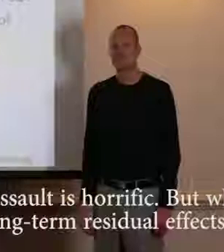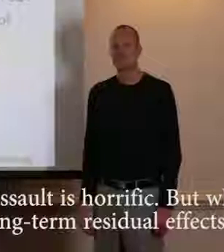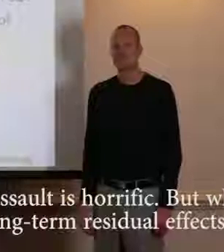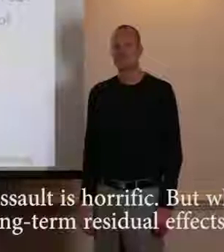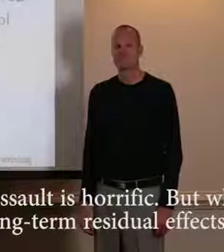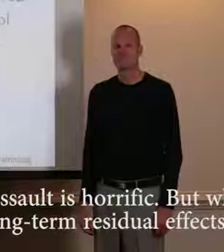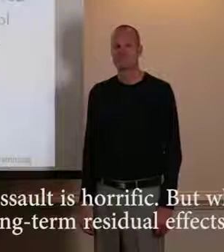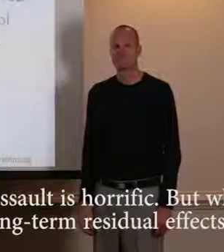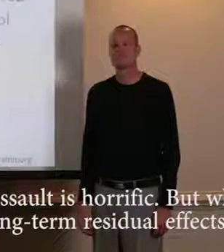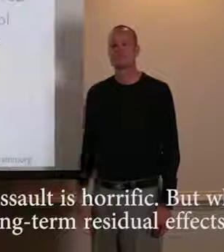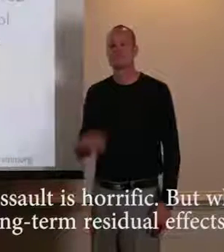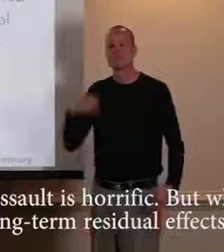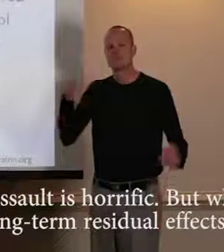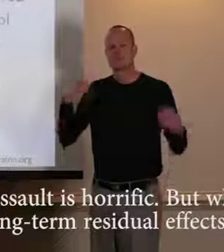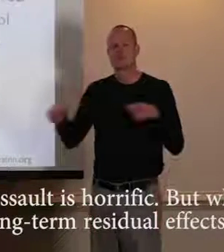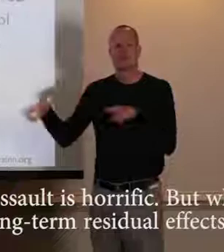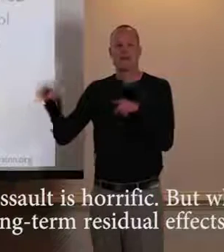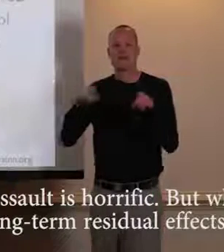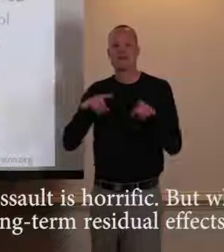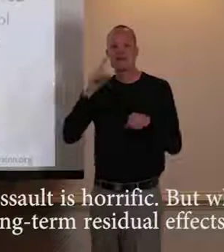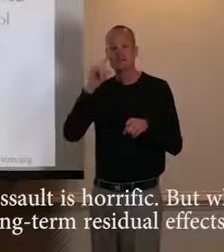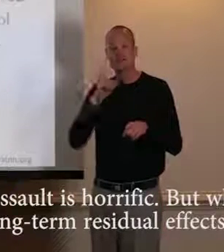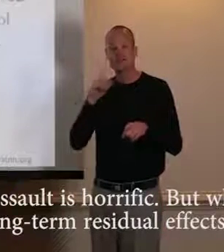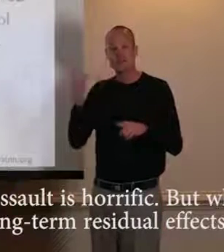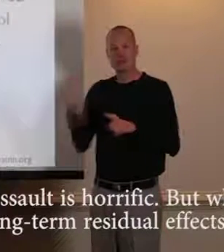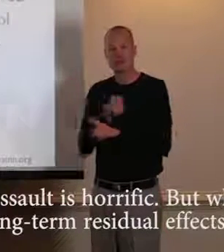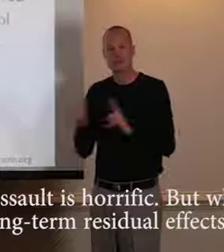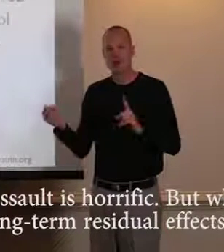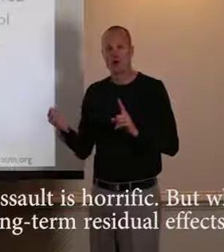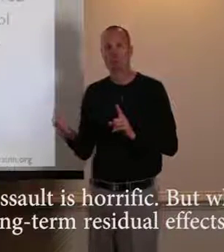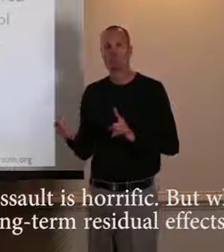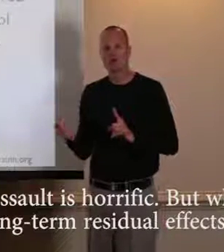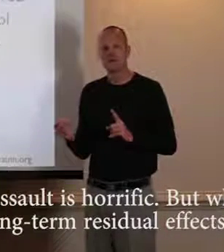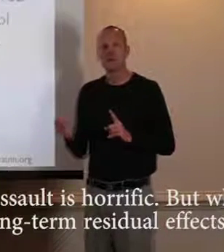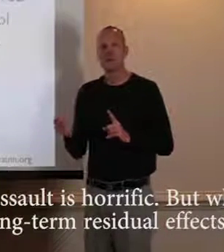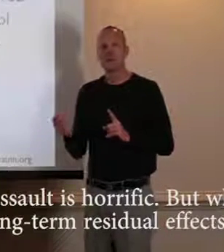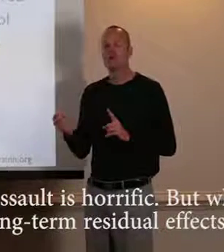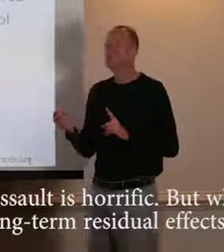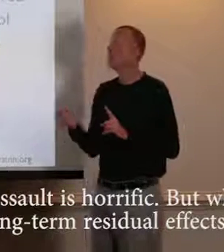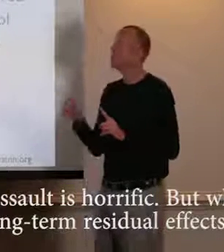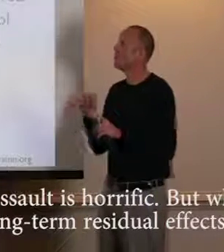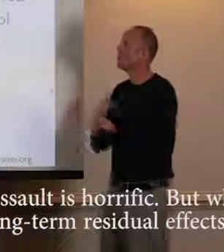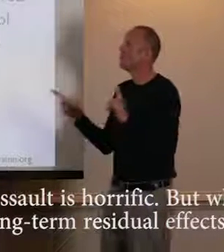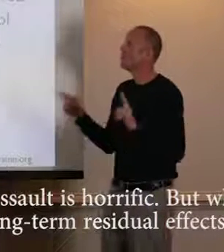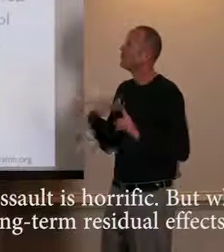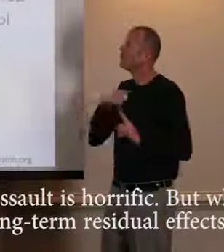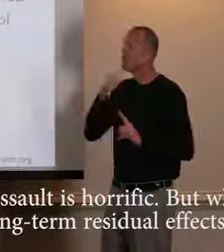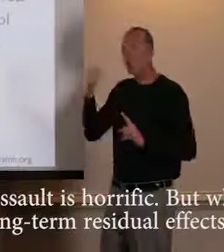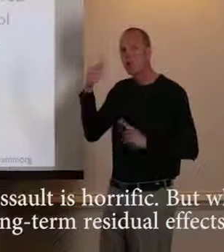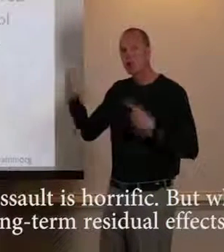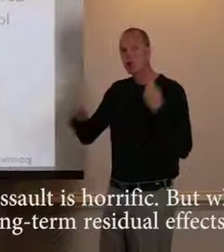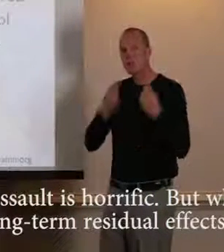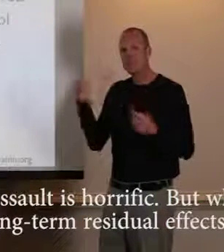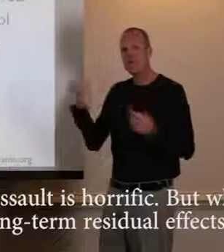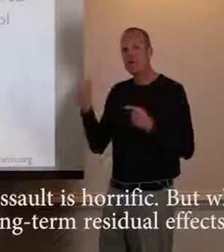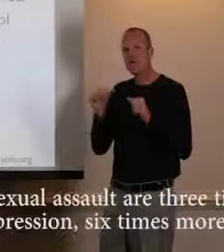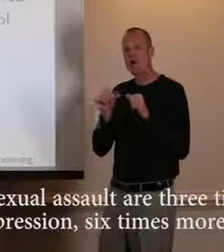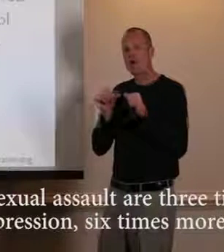We can all agree that sexual assault is horrific, but what we don't think about is the long-term residual effects of